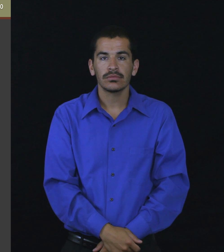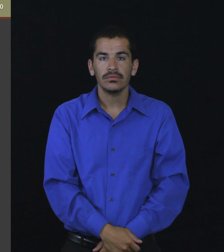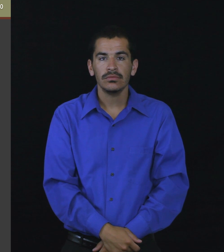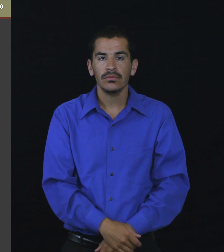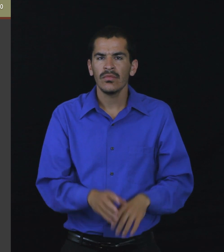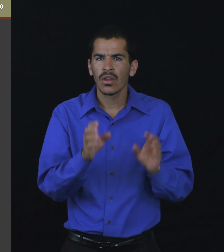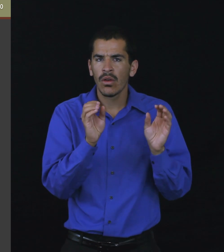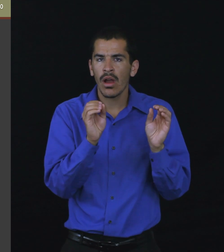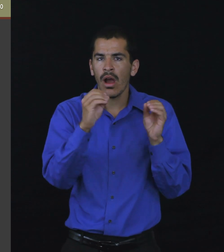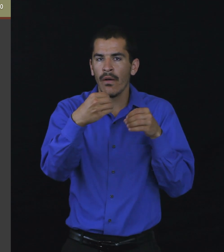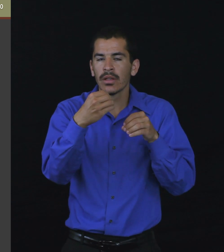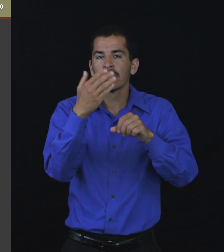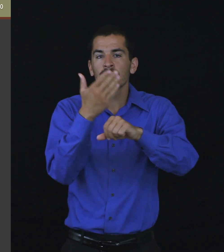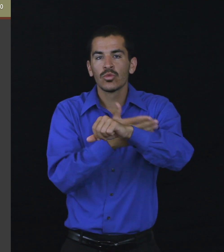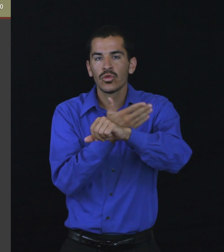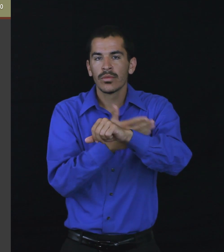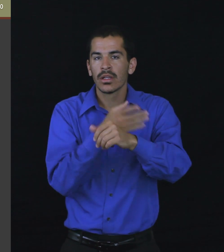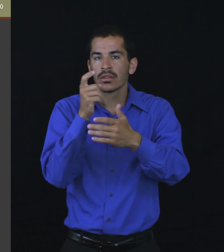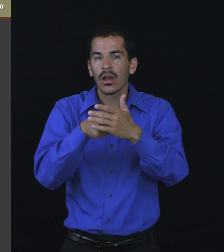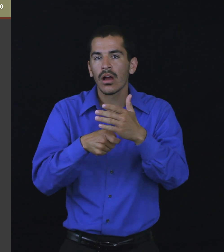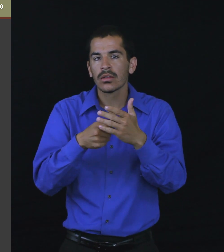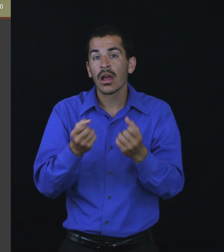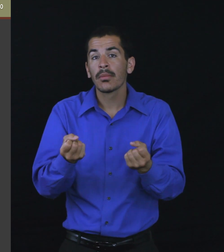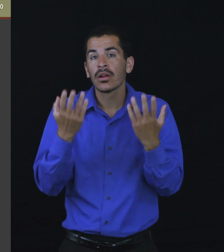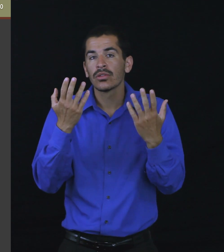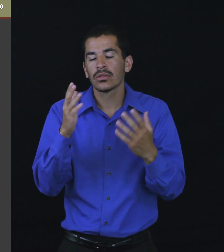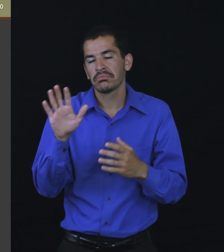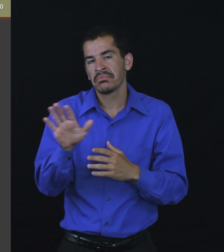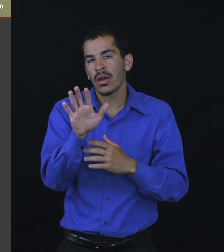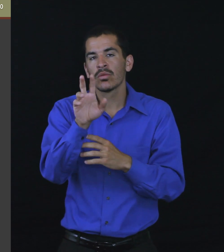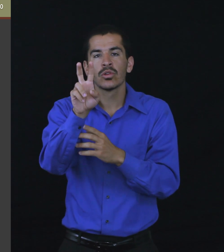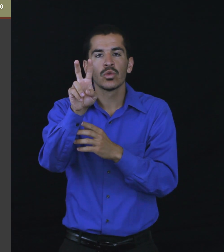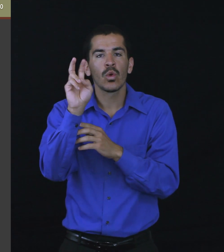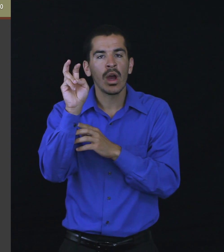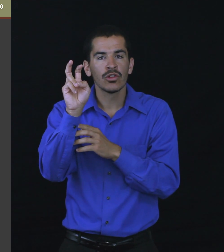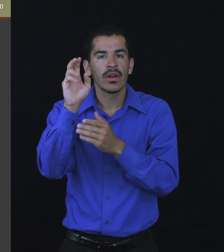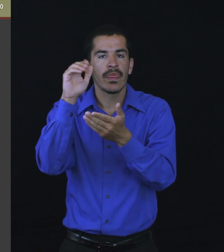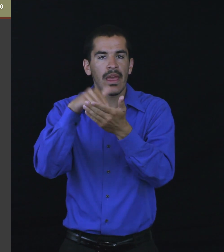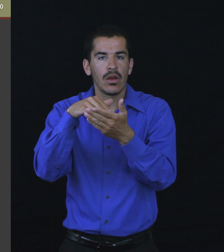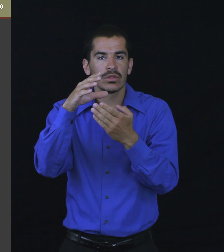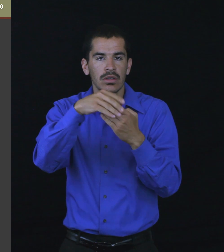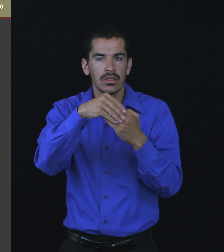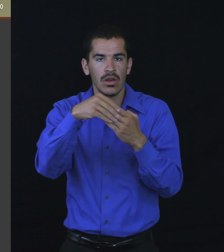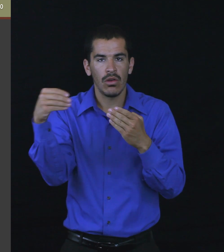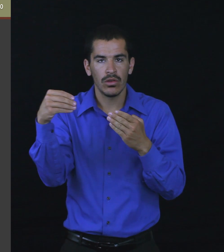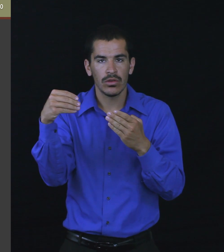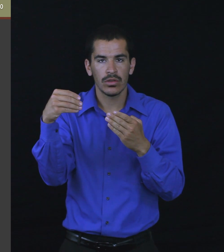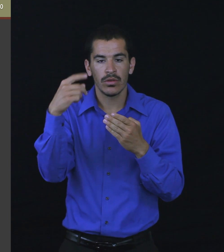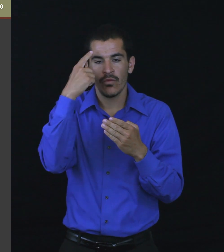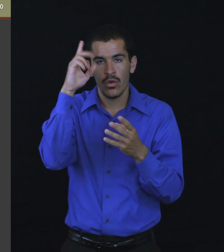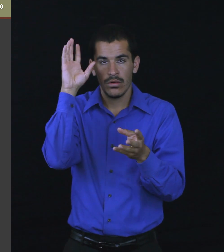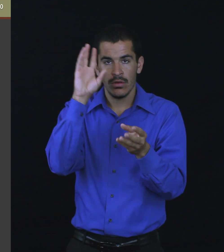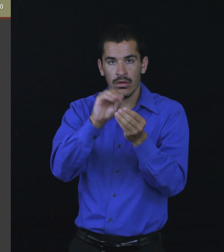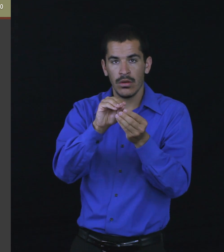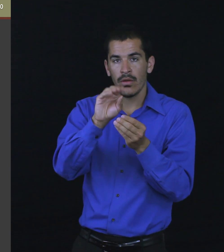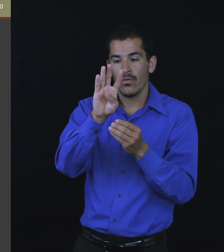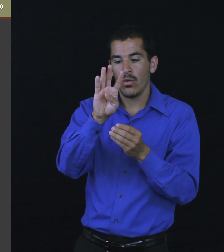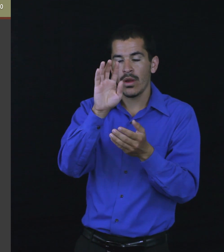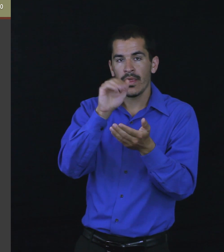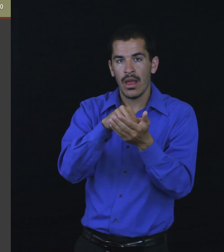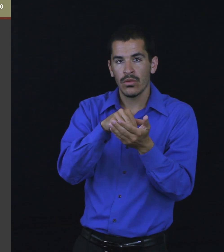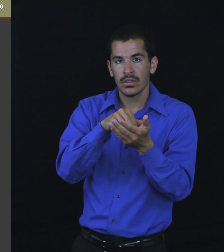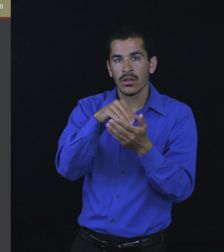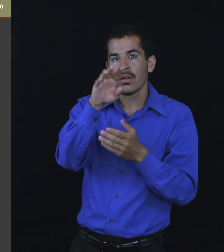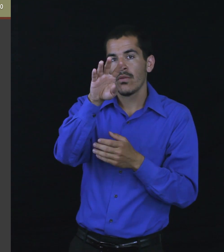Office improvements will cost about $200,000 for 4,400 square